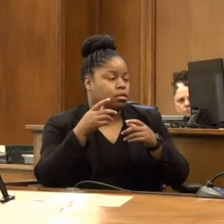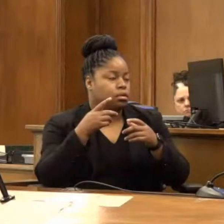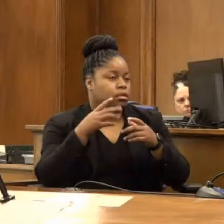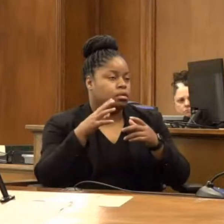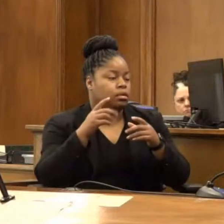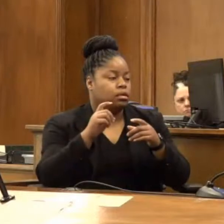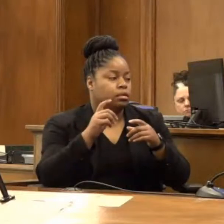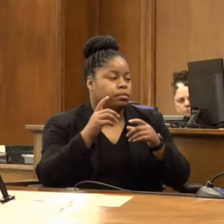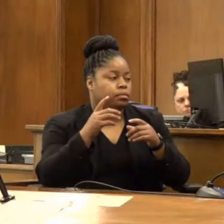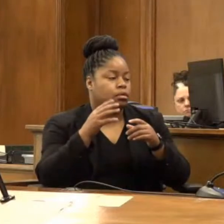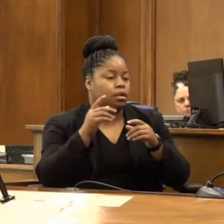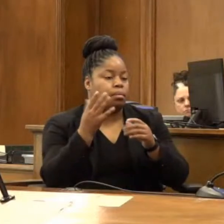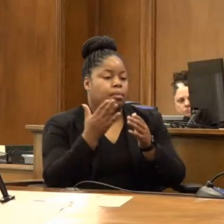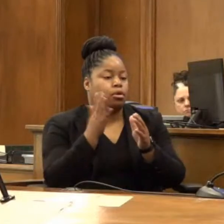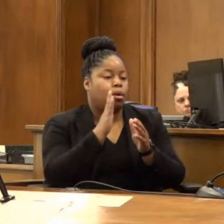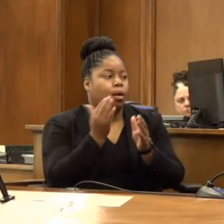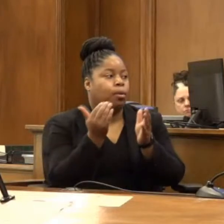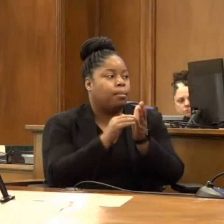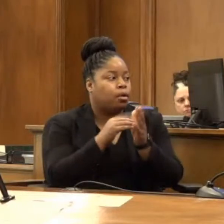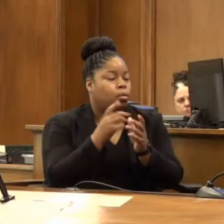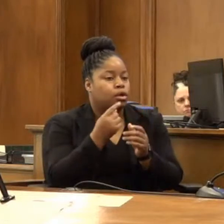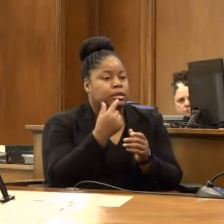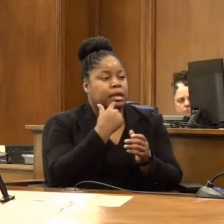No, it's not 100% perfect.